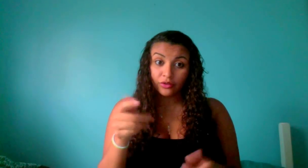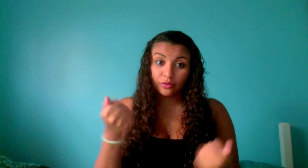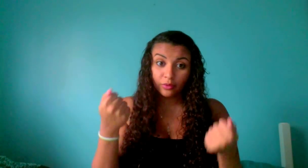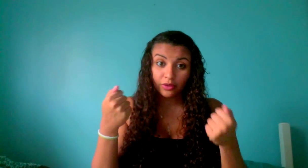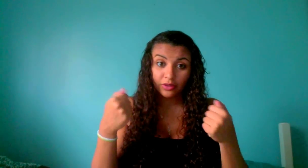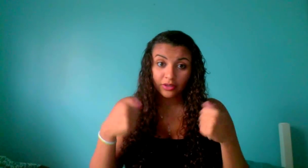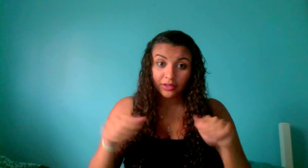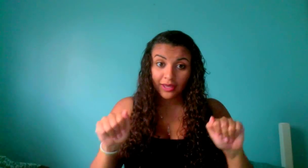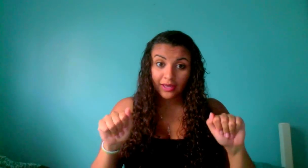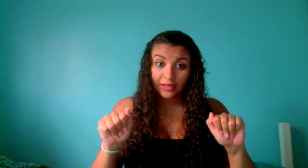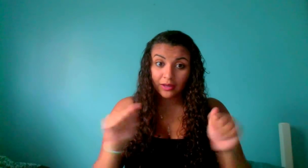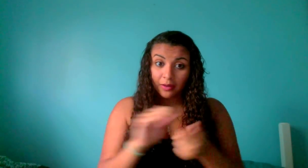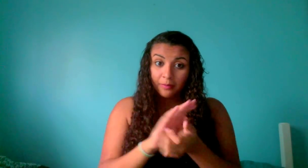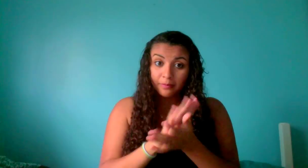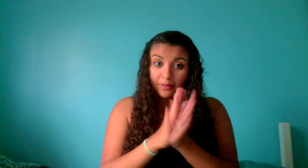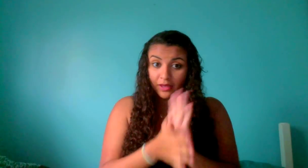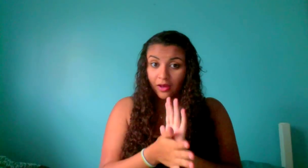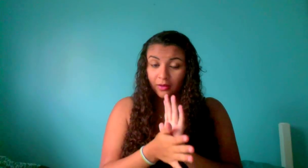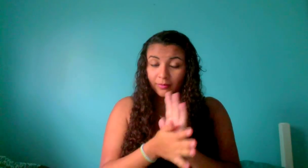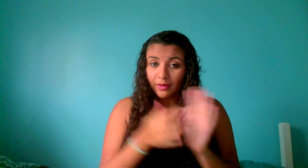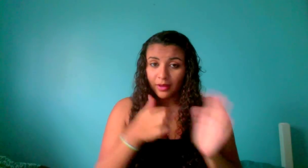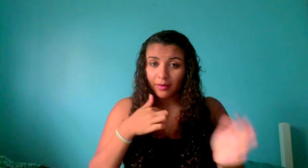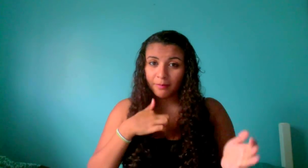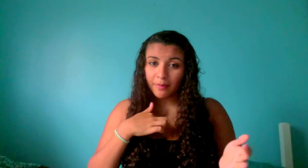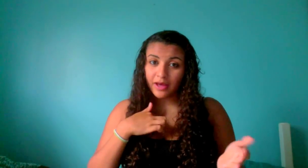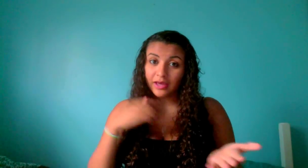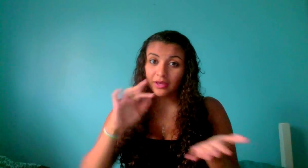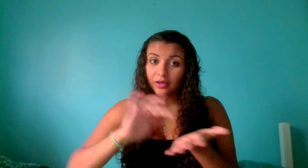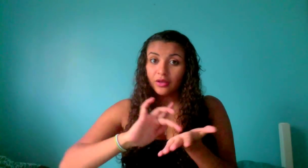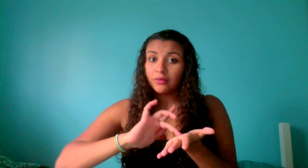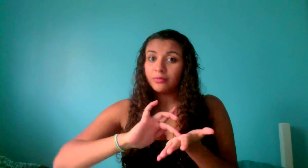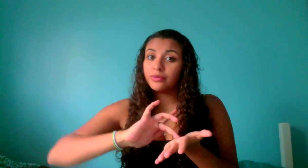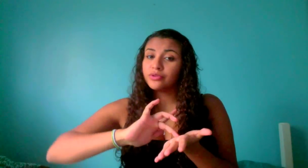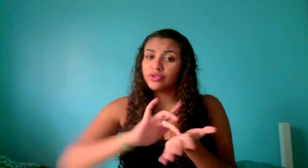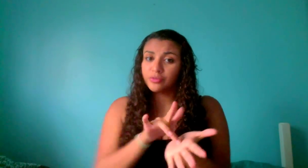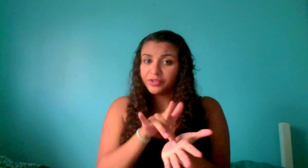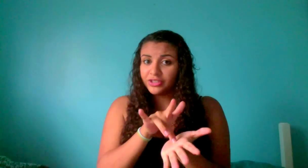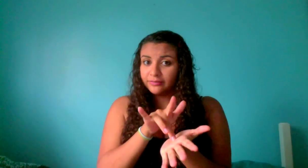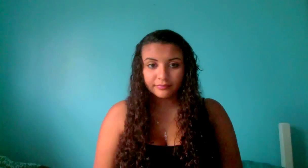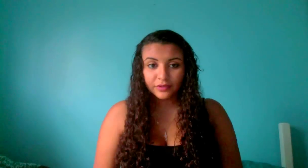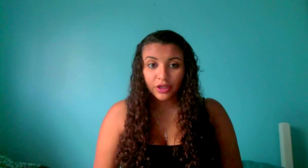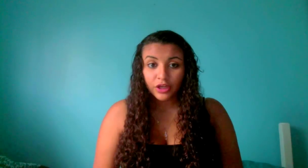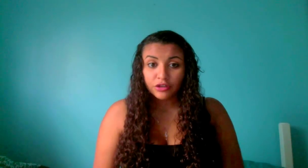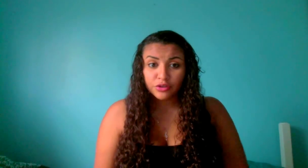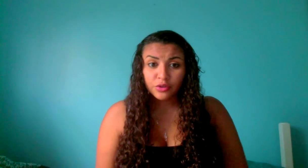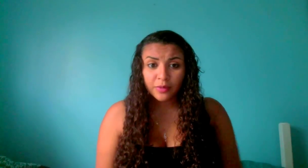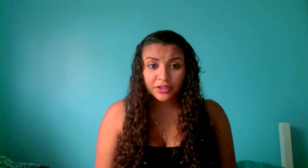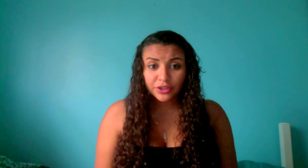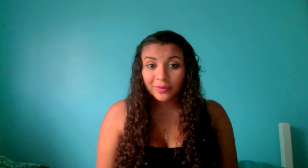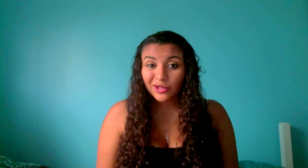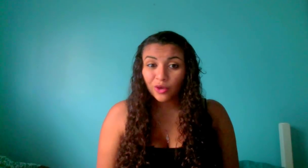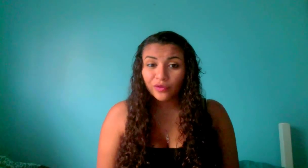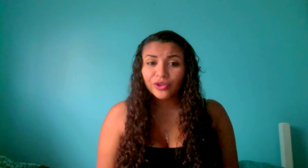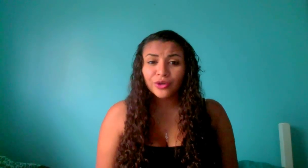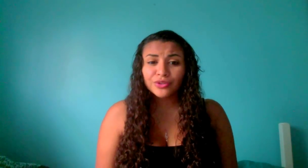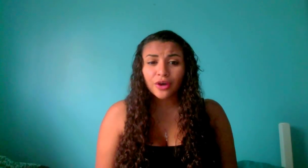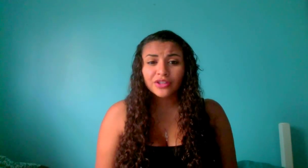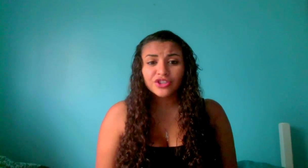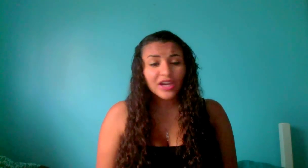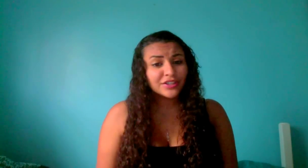you can become my prescription too much could be an overdose all this trash